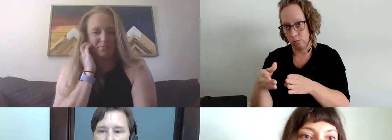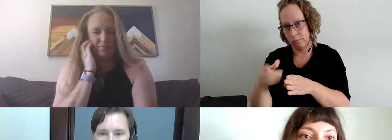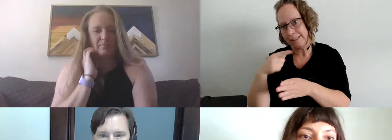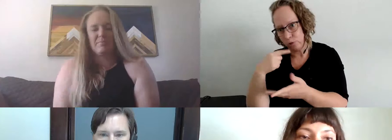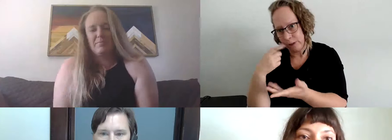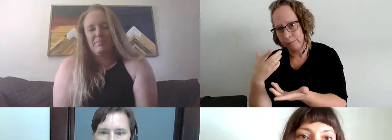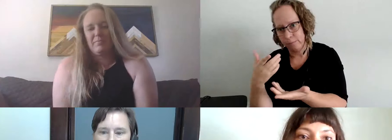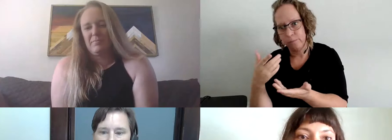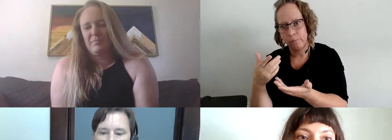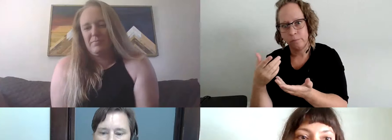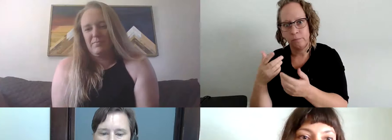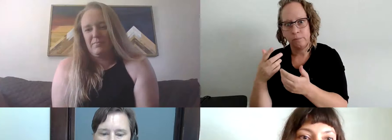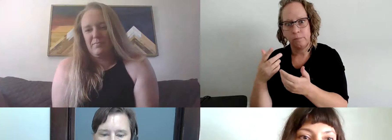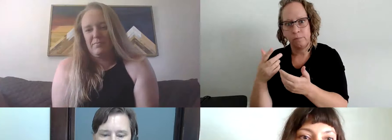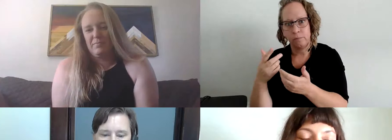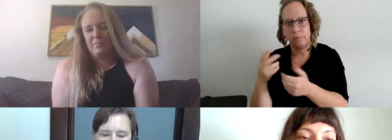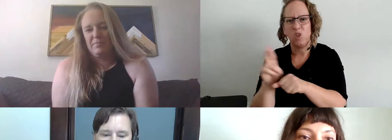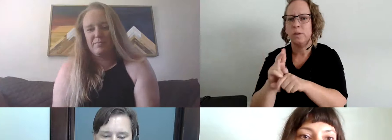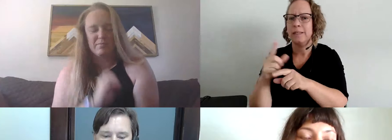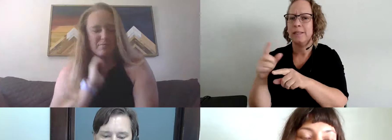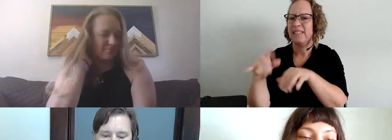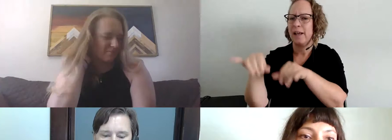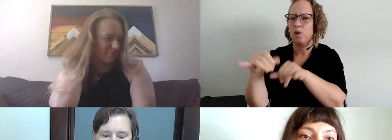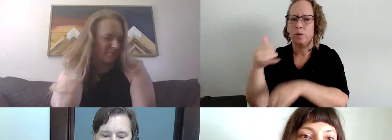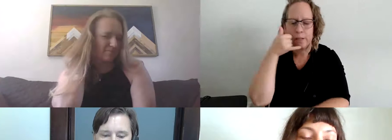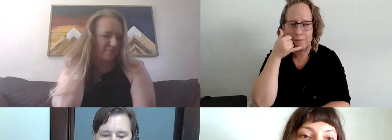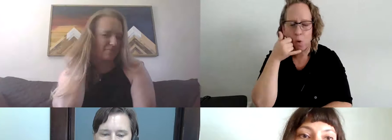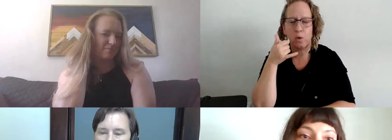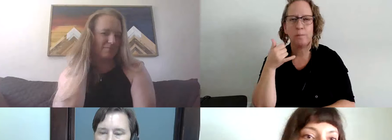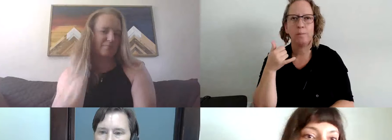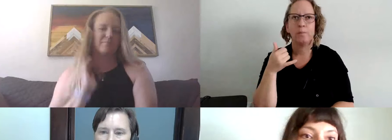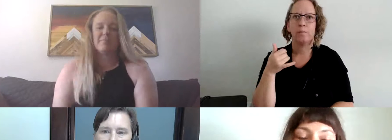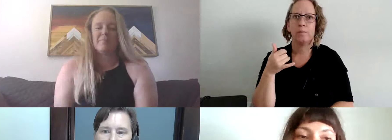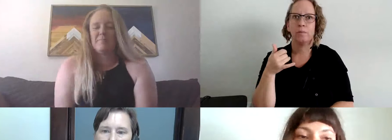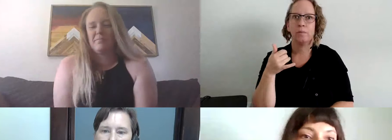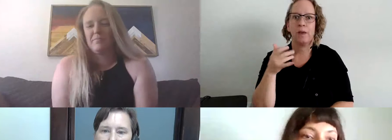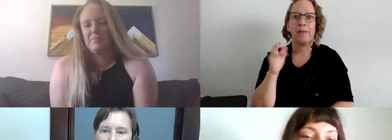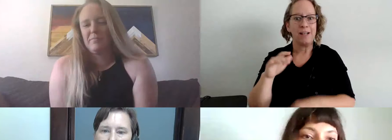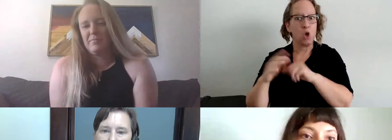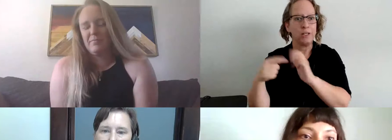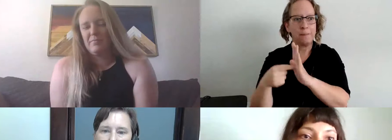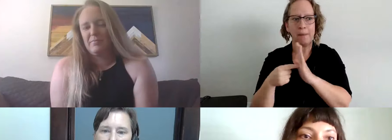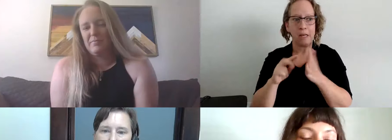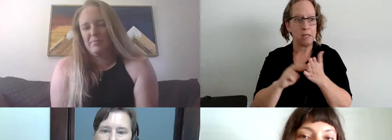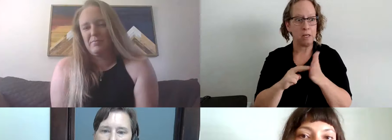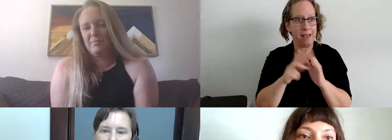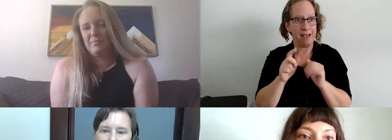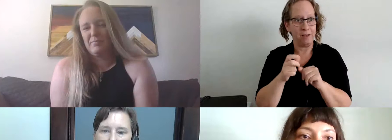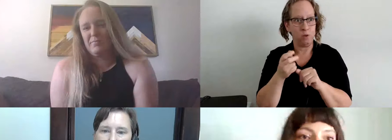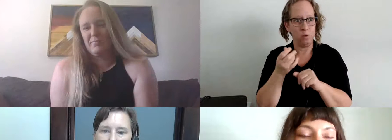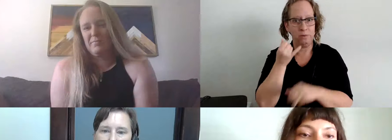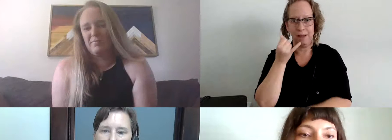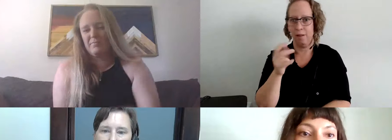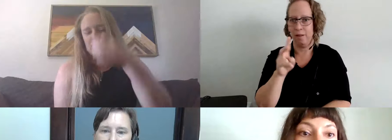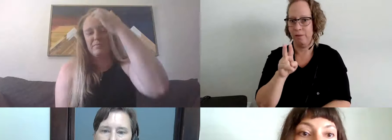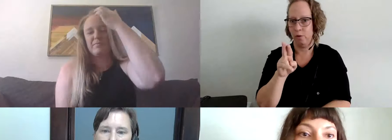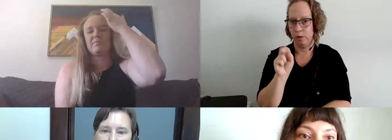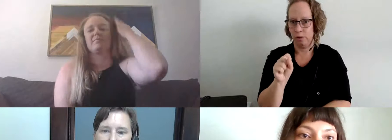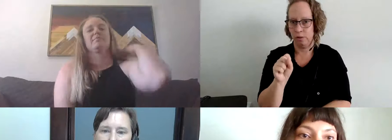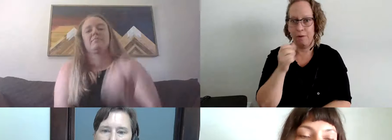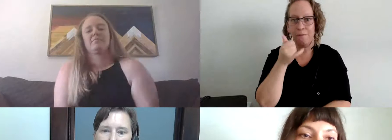hearing and uses a standard telephone. And that's on demand, so they just have to dial the video relay